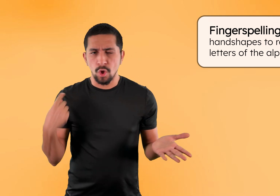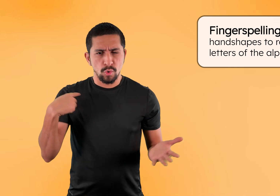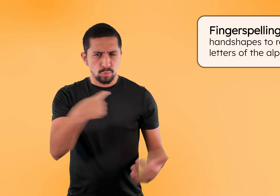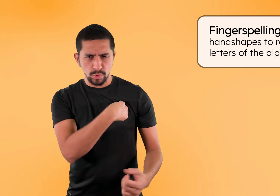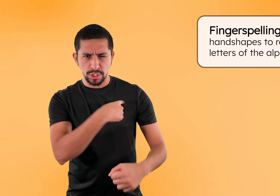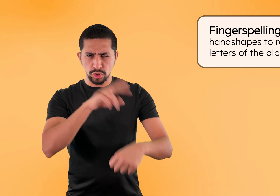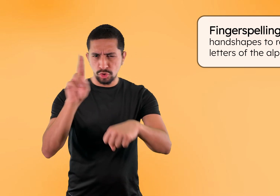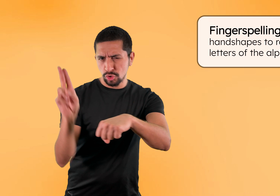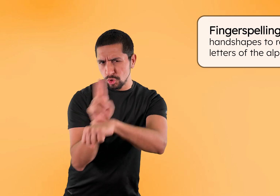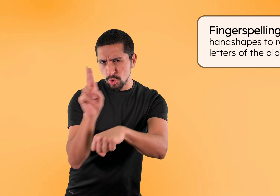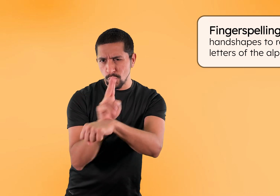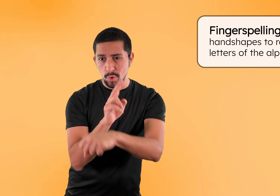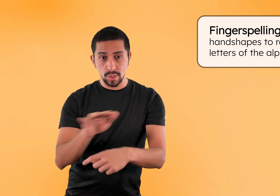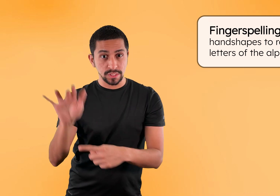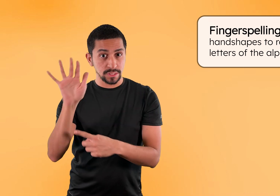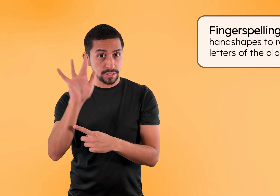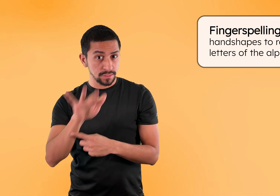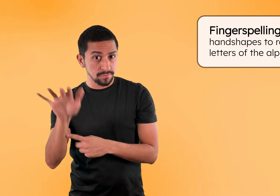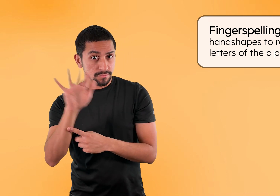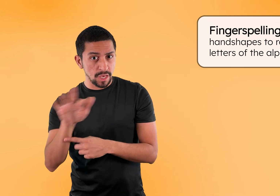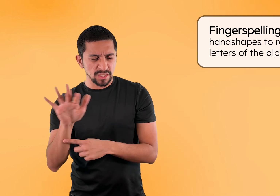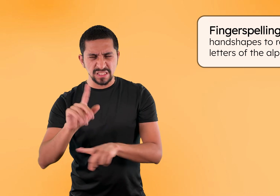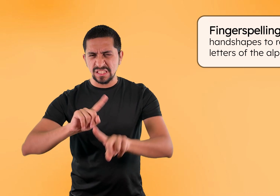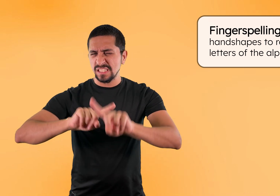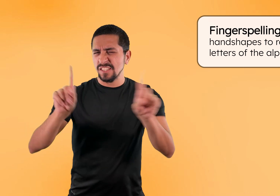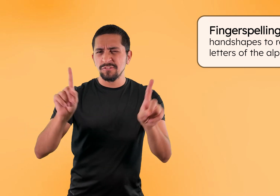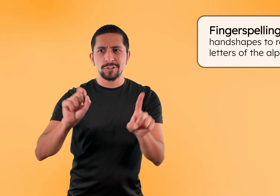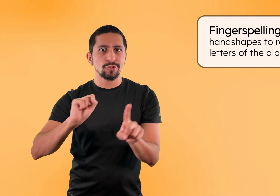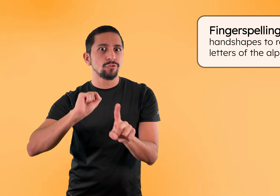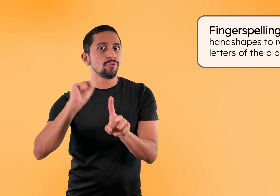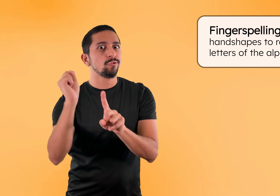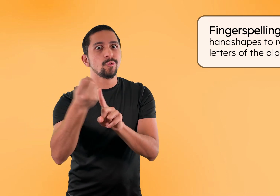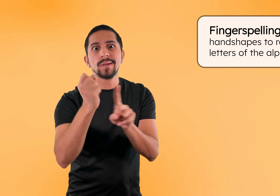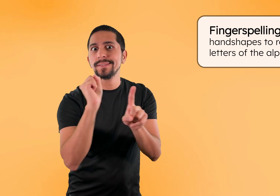We use it in several situations,